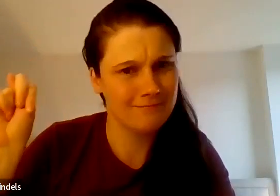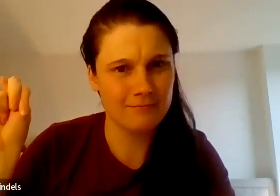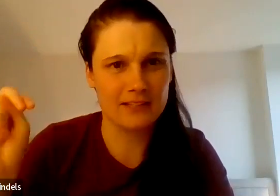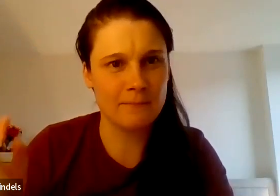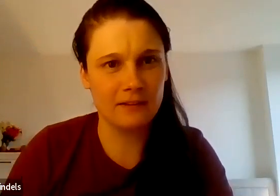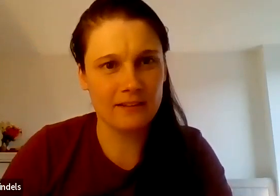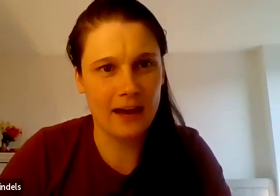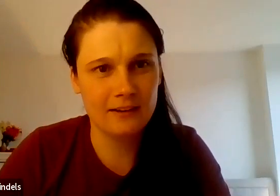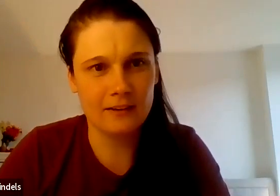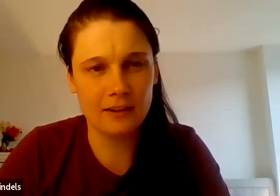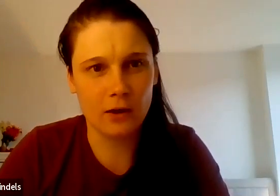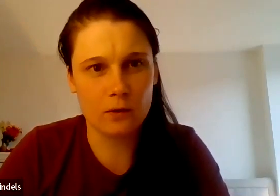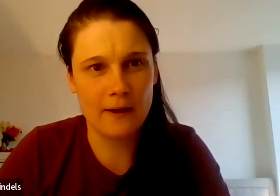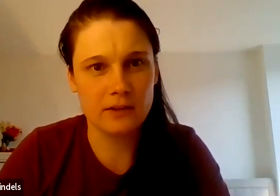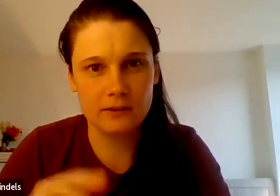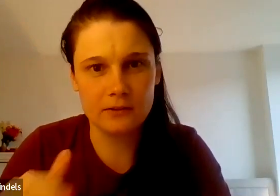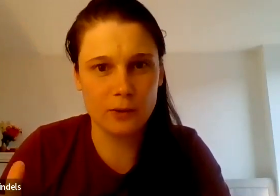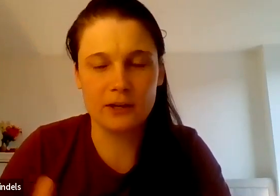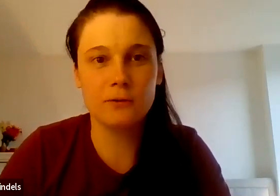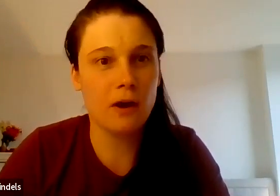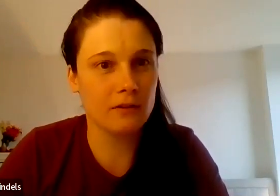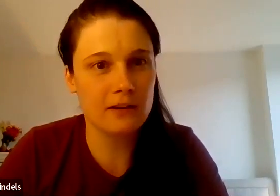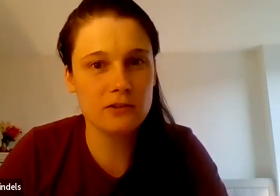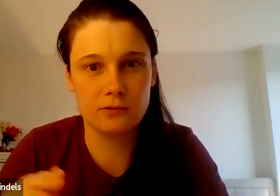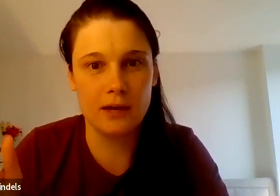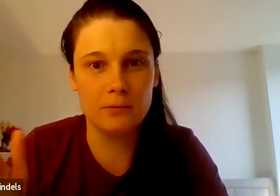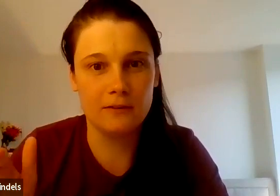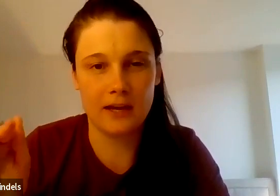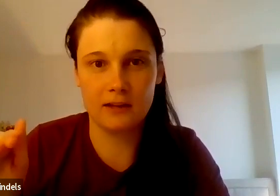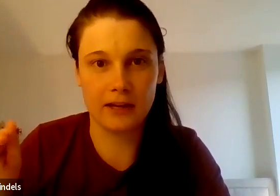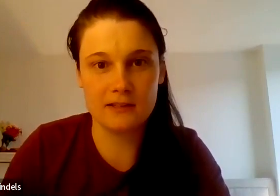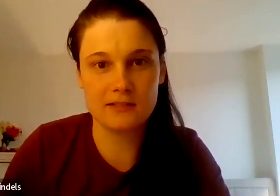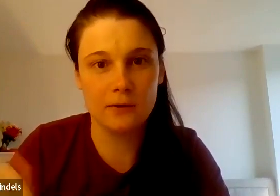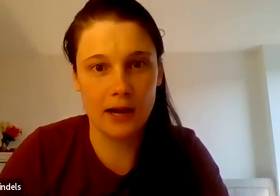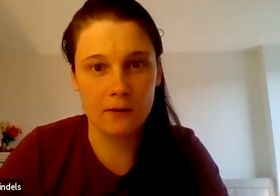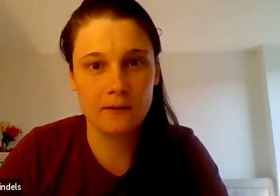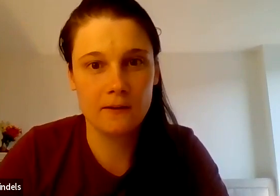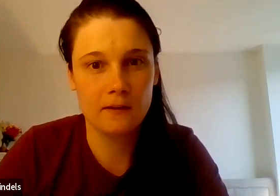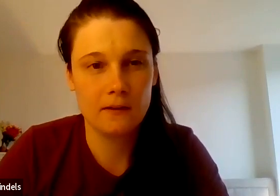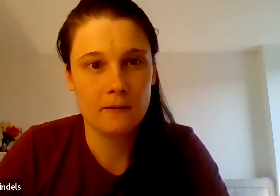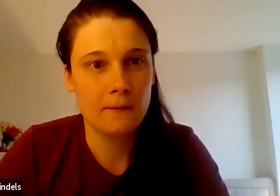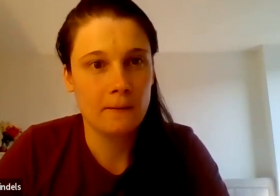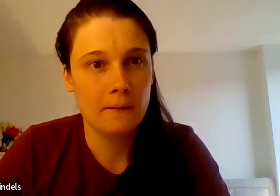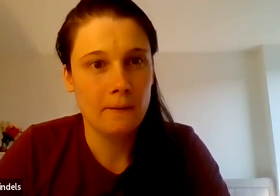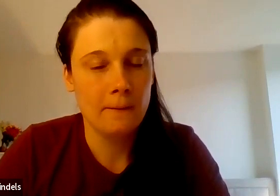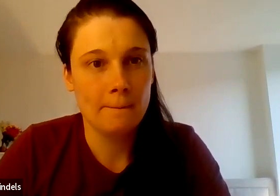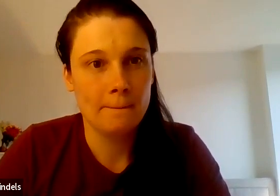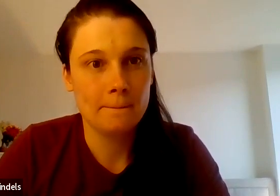like something like that? Like, or do I include all the letters or do I abbreviate it and sound it out? So you would, when